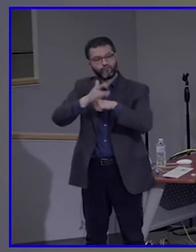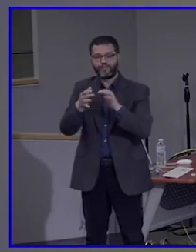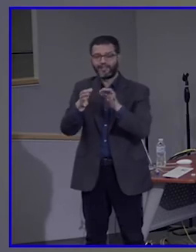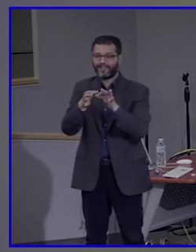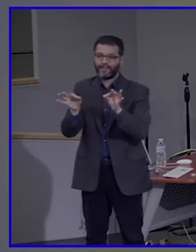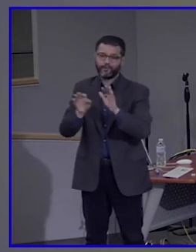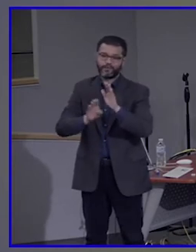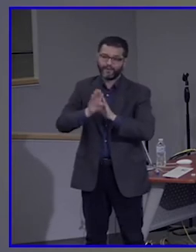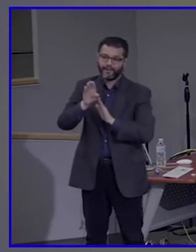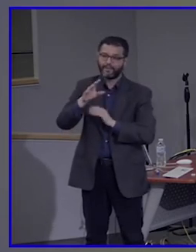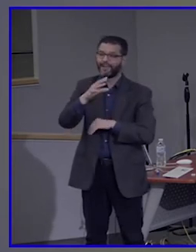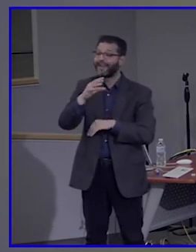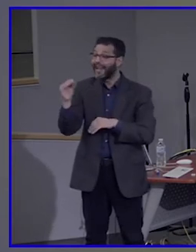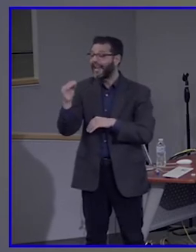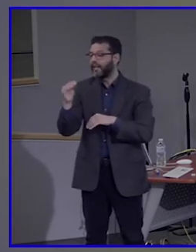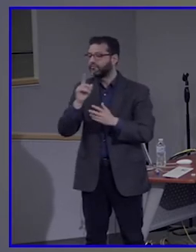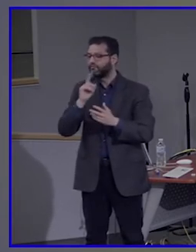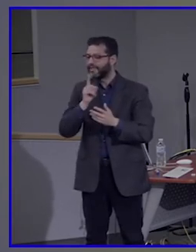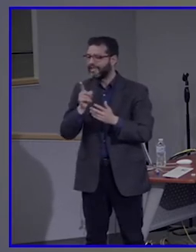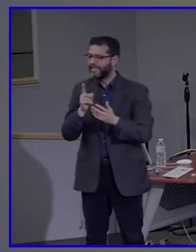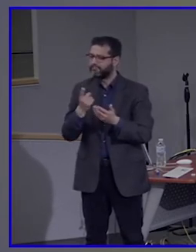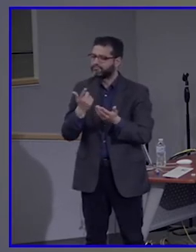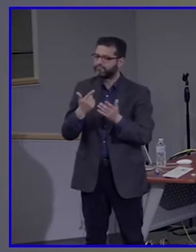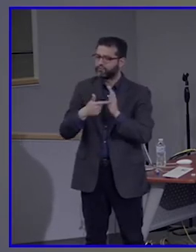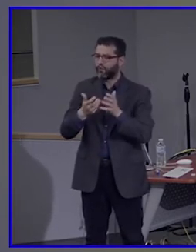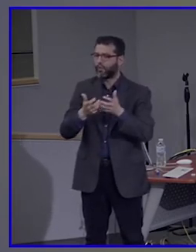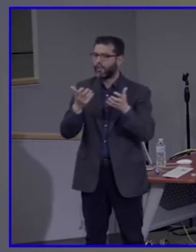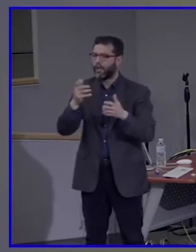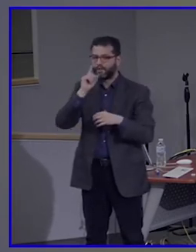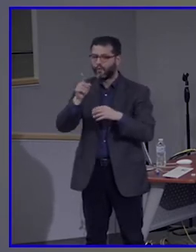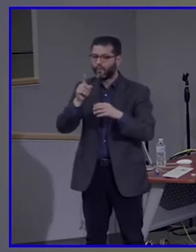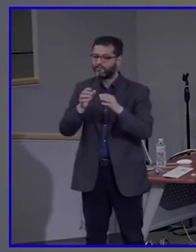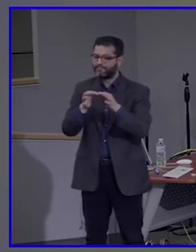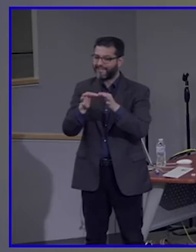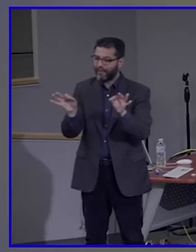further our understanding of the precursors of language development and impairment